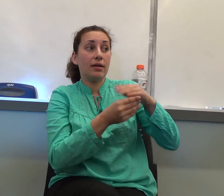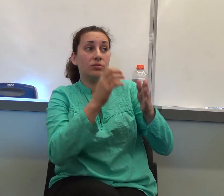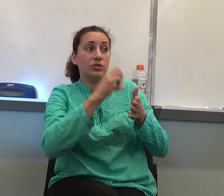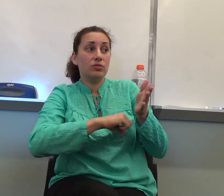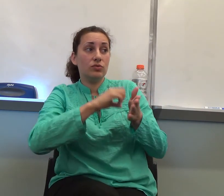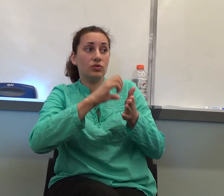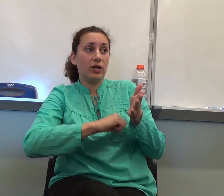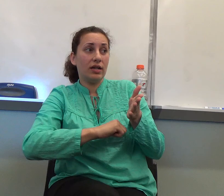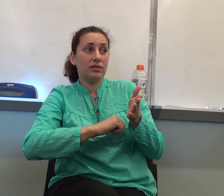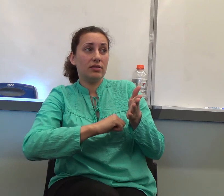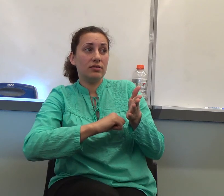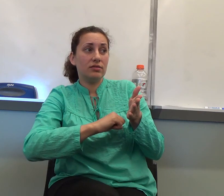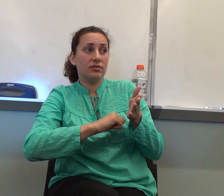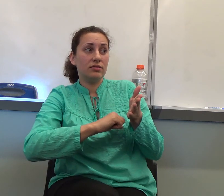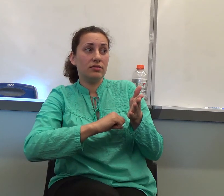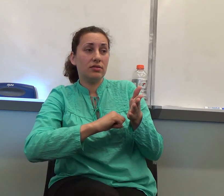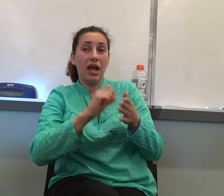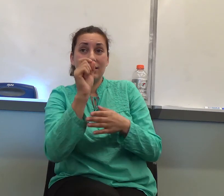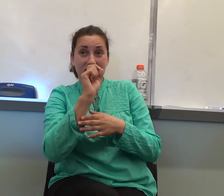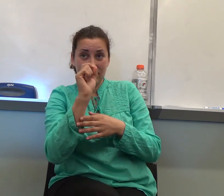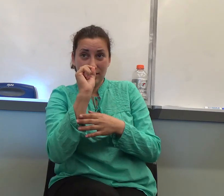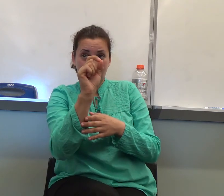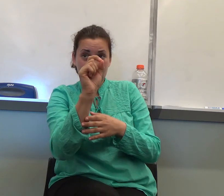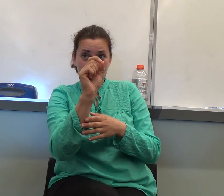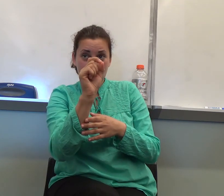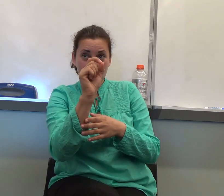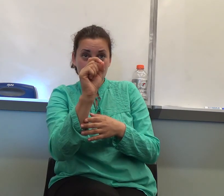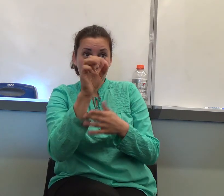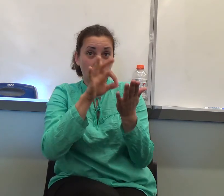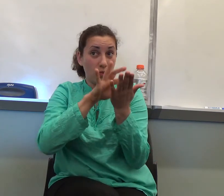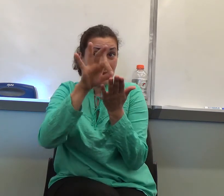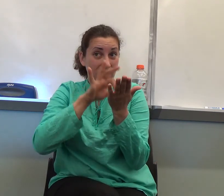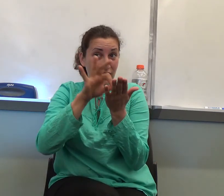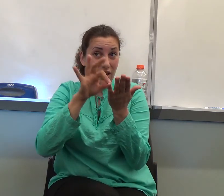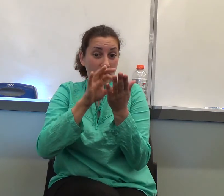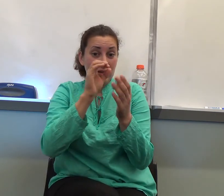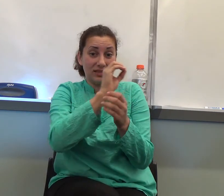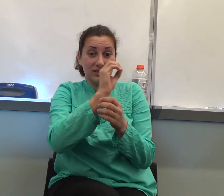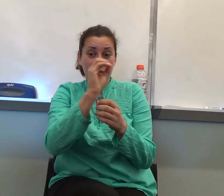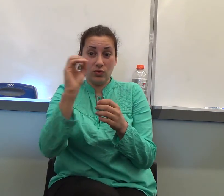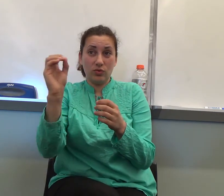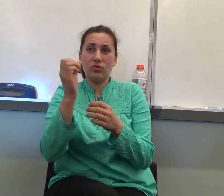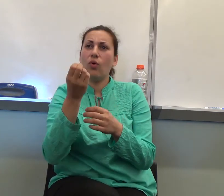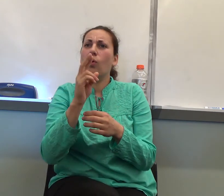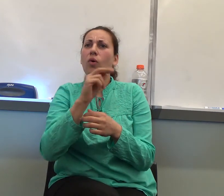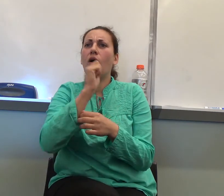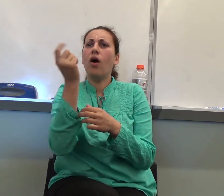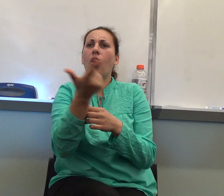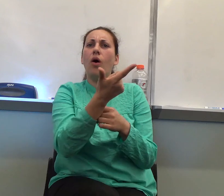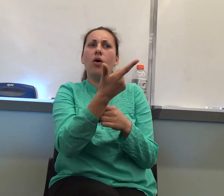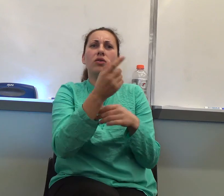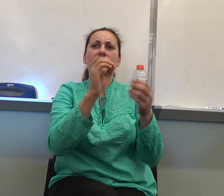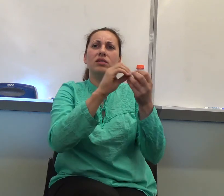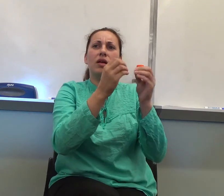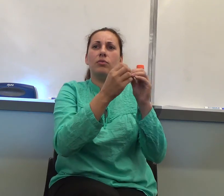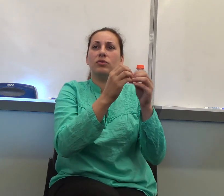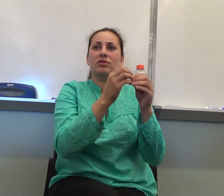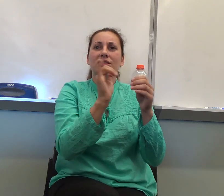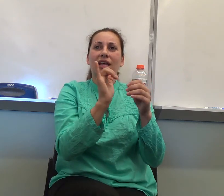When you're adding and subtracting decimals, you only count the zeros, or do you count all the numbers? Like how there's a 4 before, if